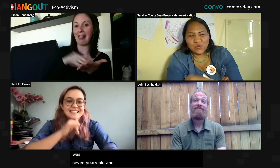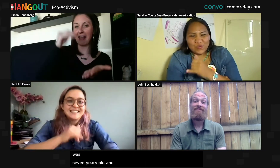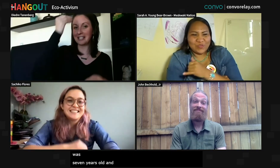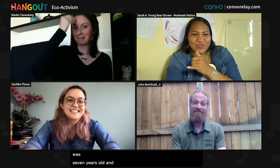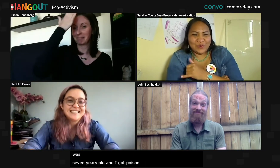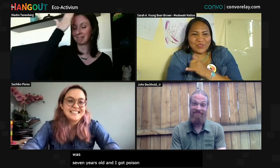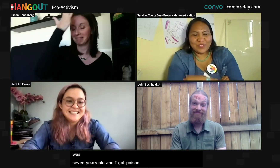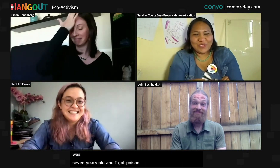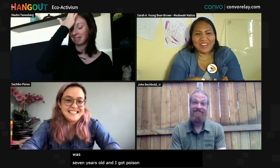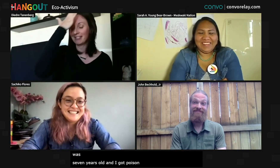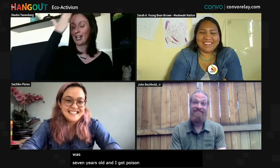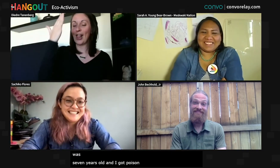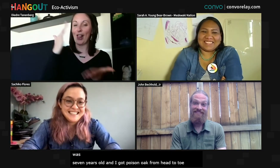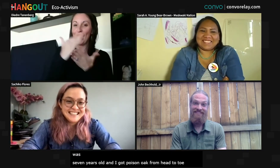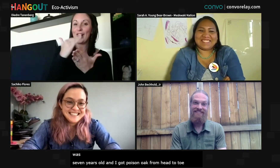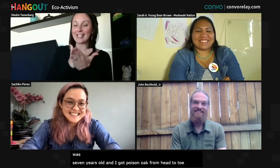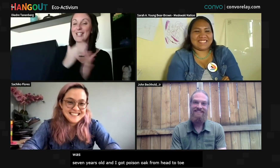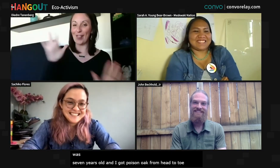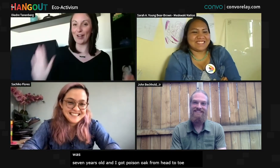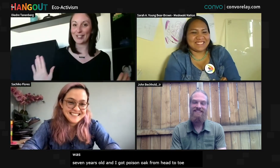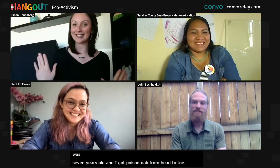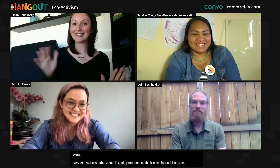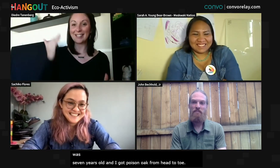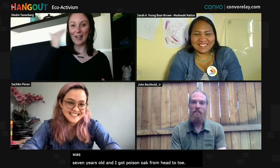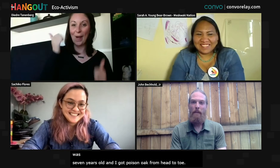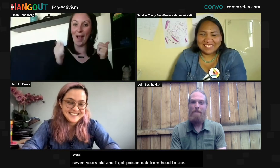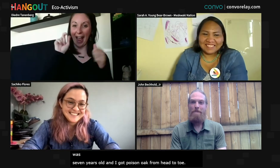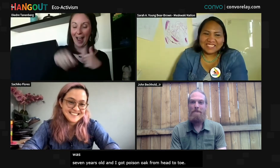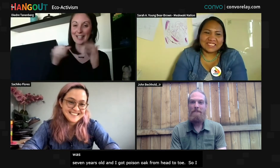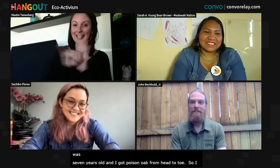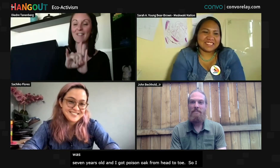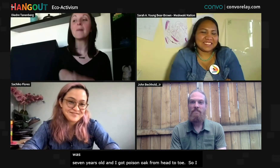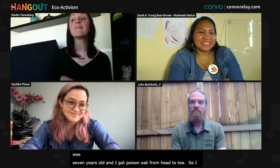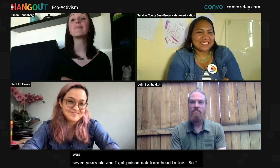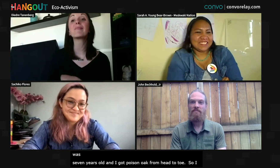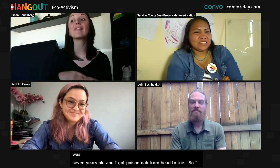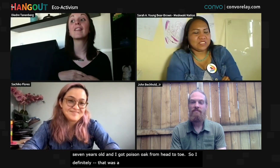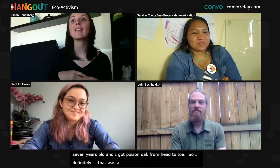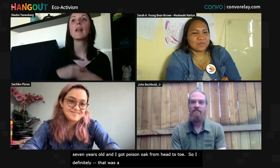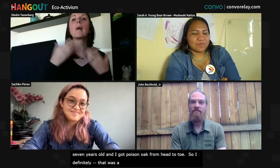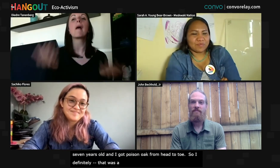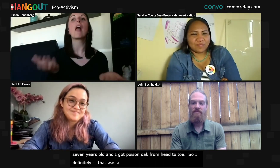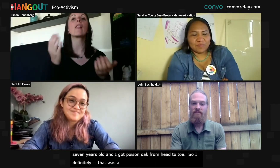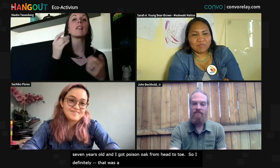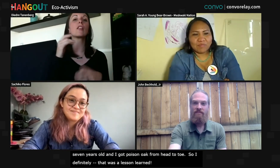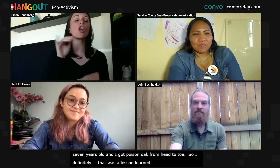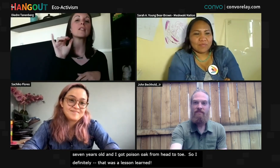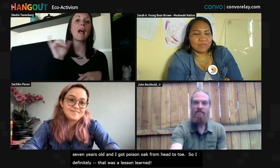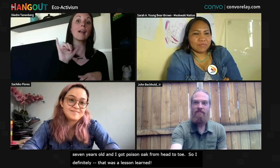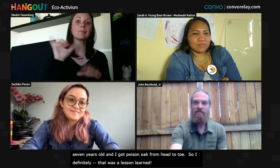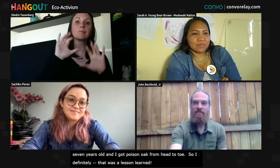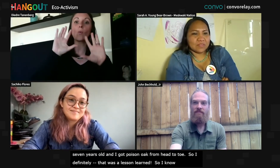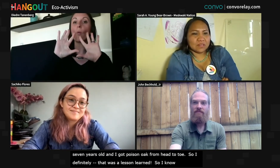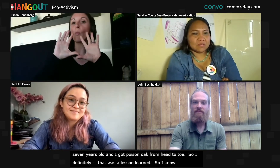So that was a lesson learned. So I know how to identify poison oak,